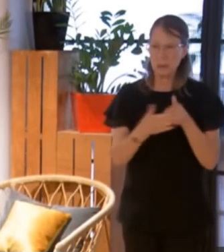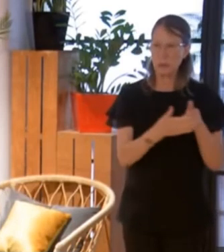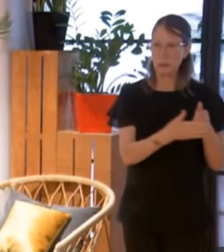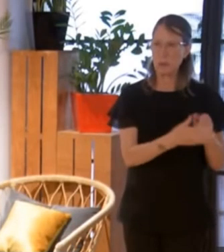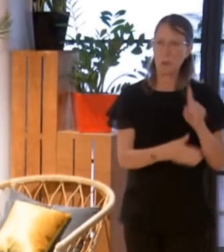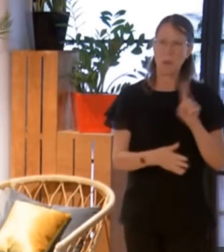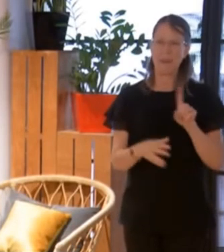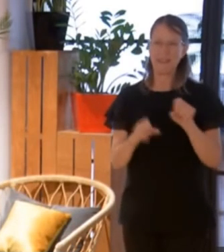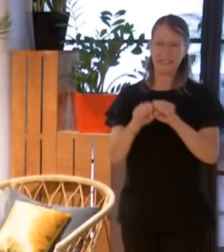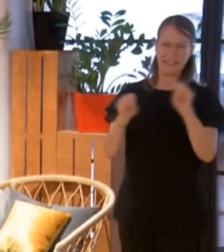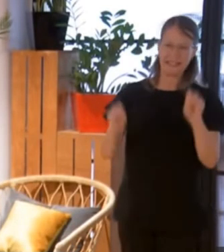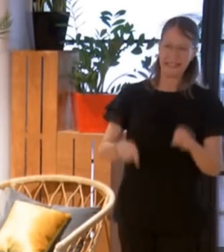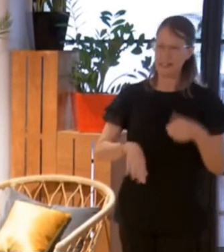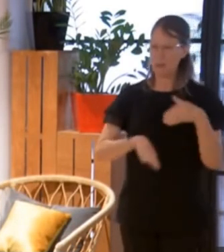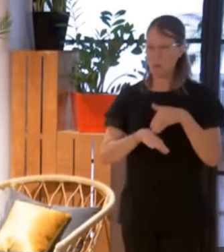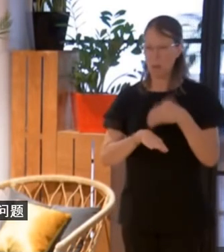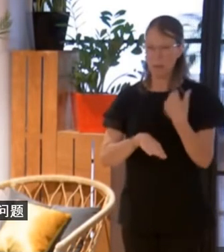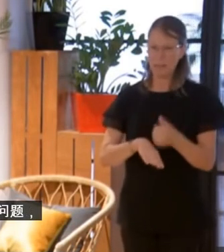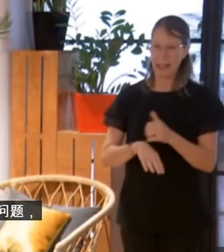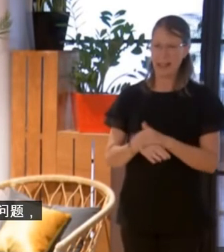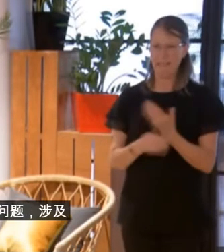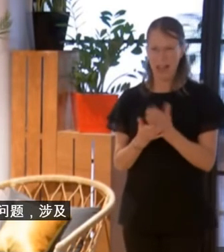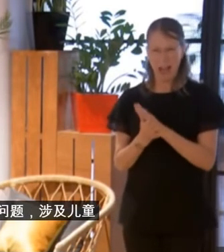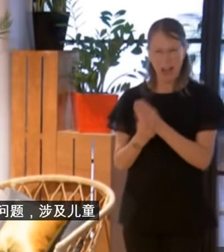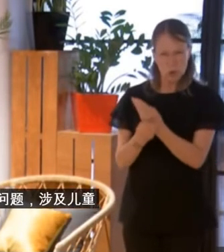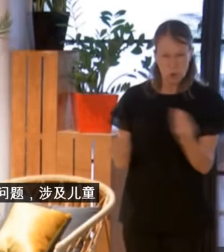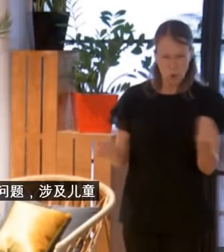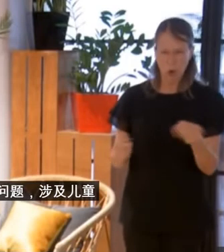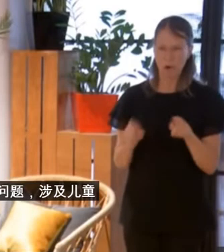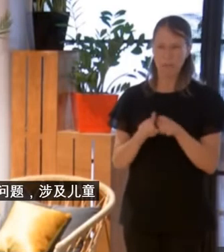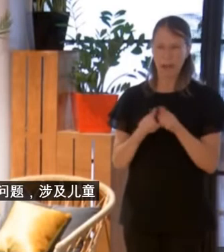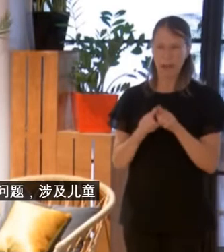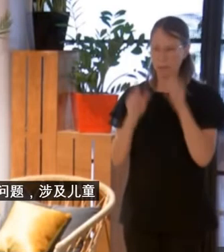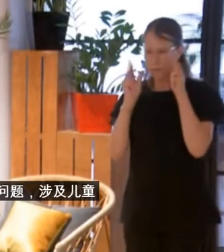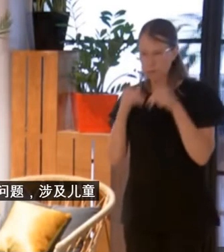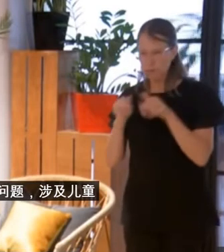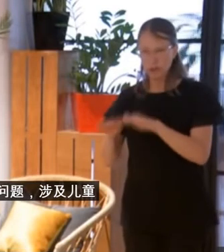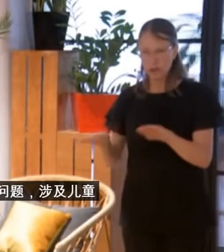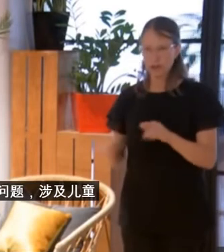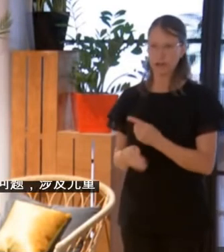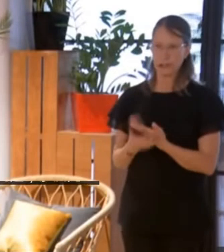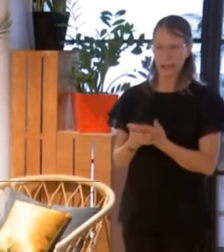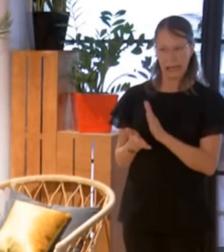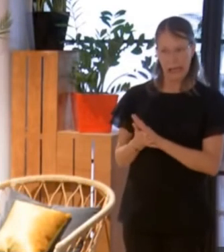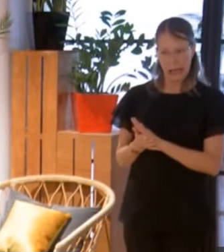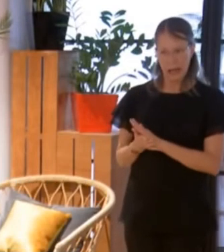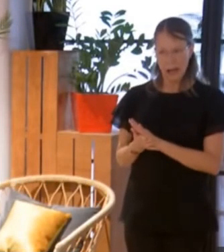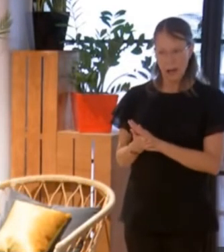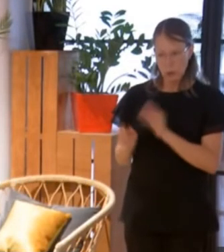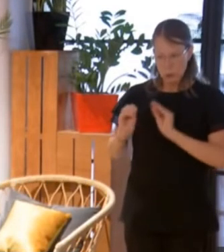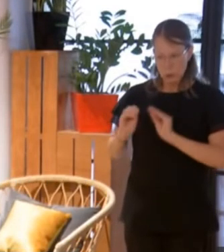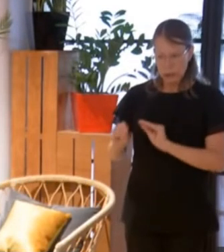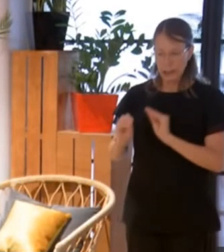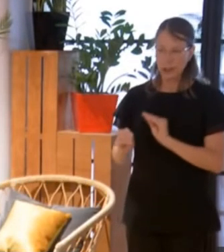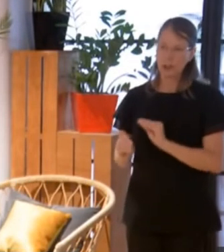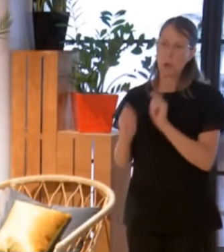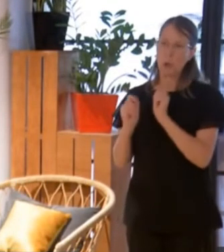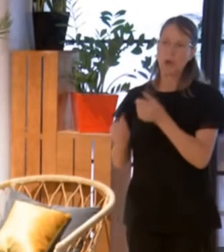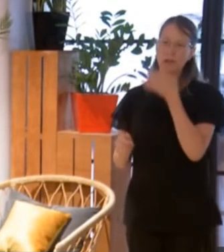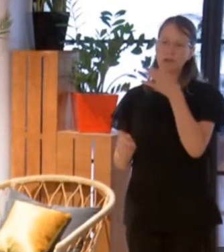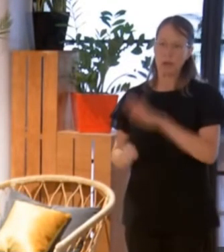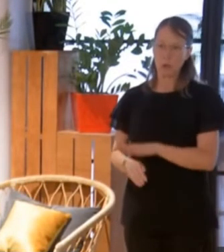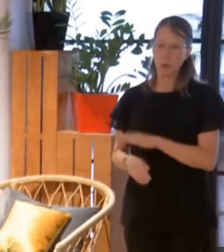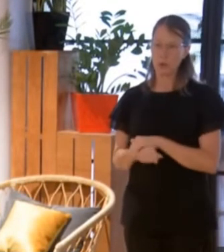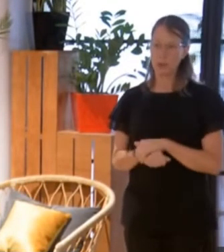come, as the Treasurer has pointed out, about the issues of childcare, early childcare education and learning, the lack of